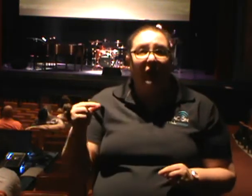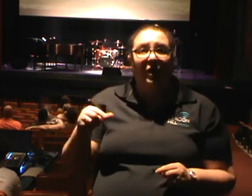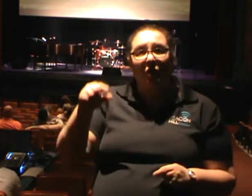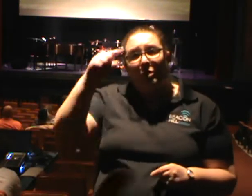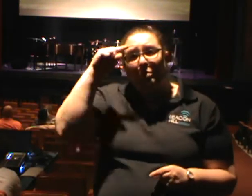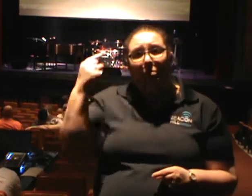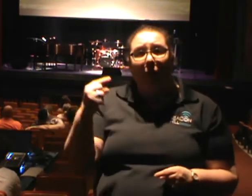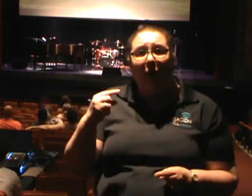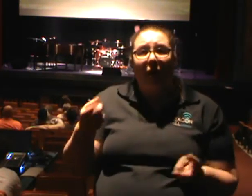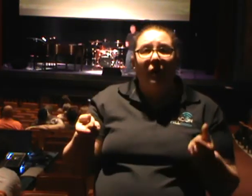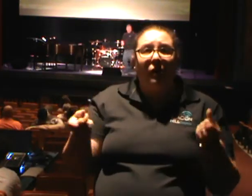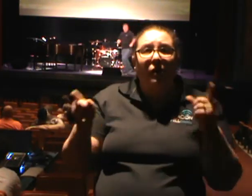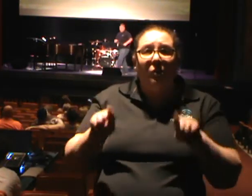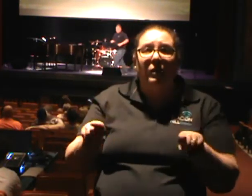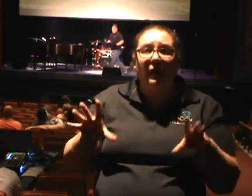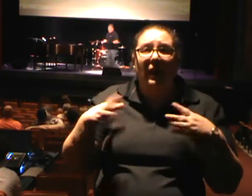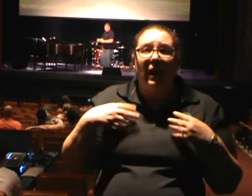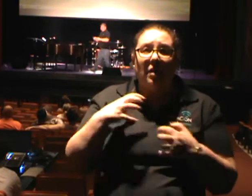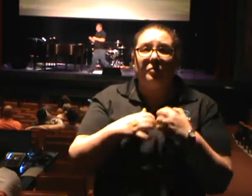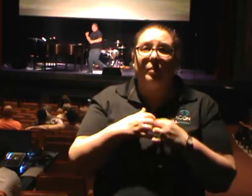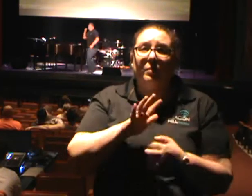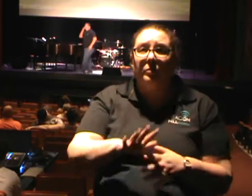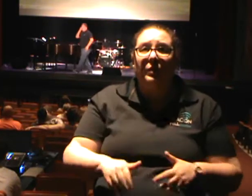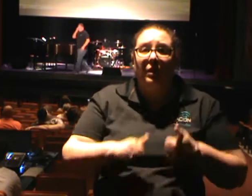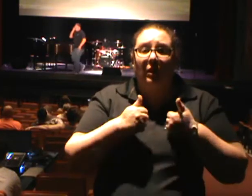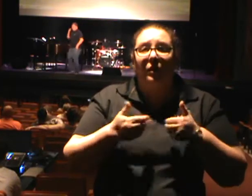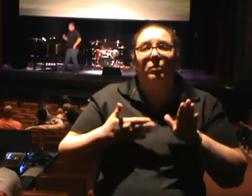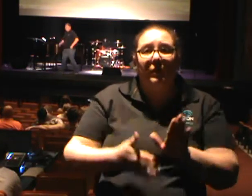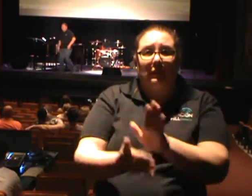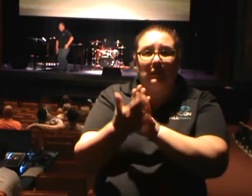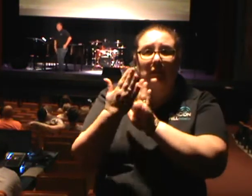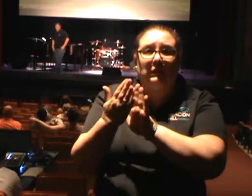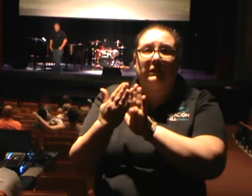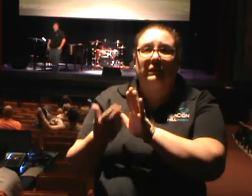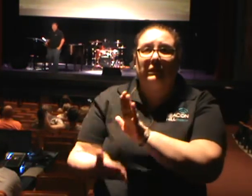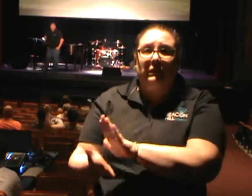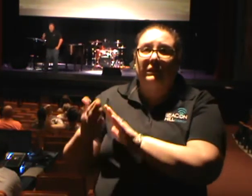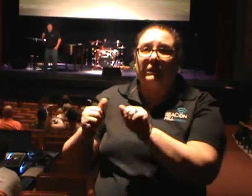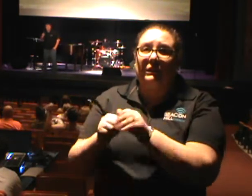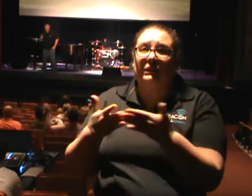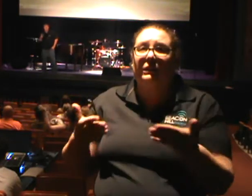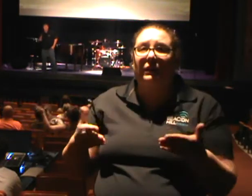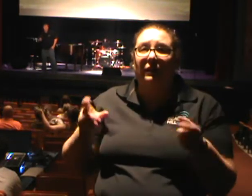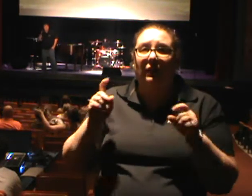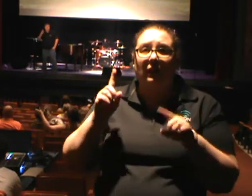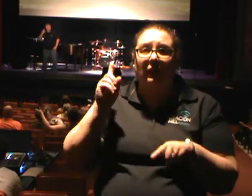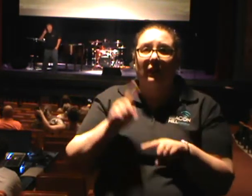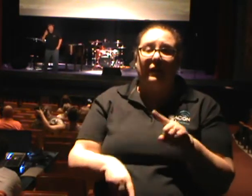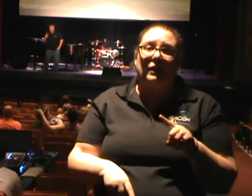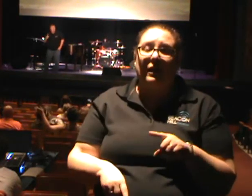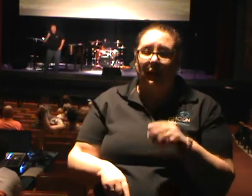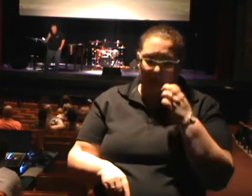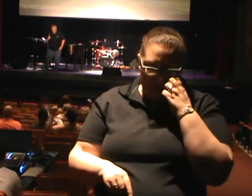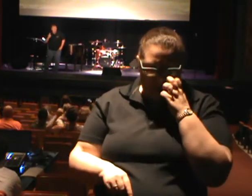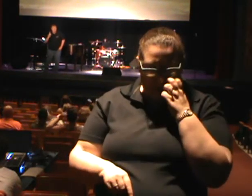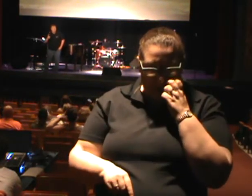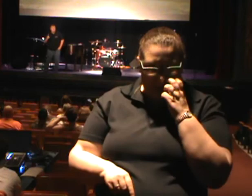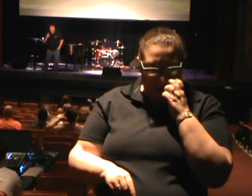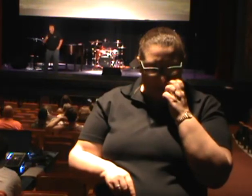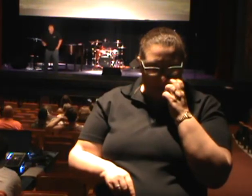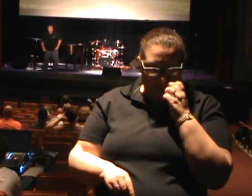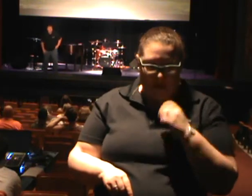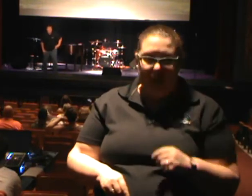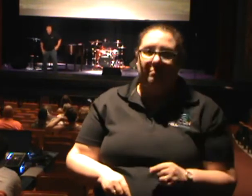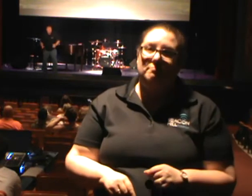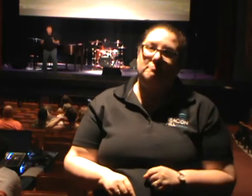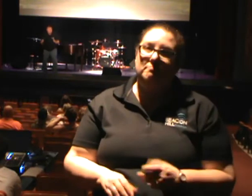they have problems in their life, when they come up against things in their life that they can't handle, they look up and they are so far away